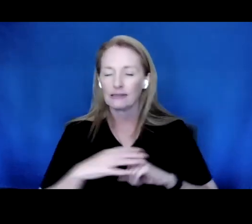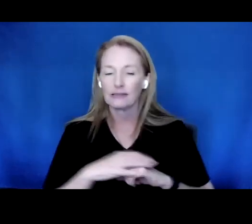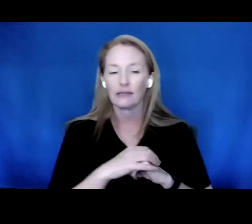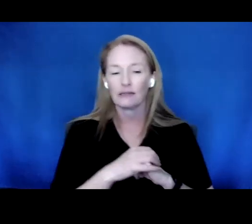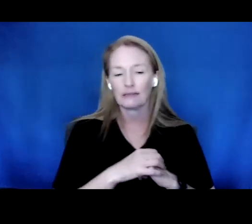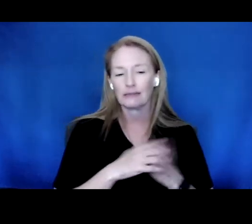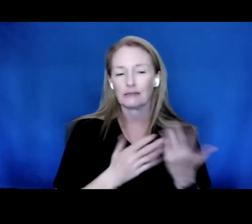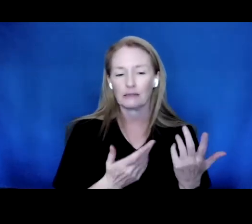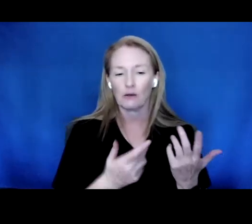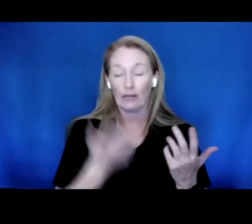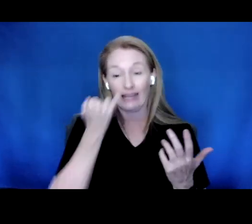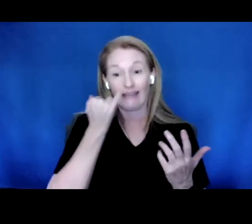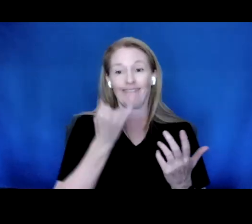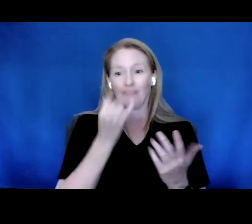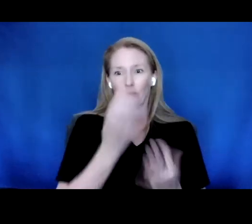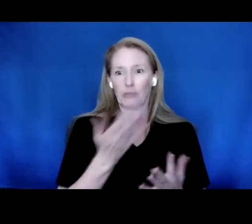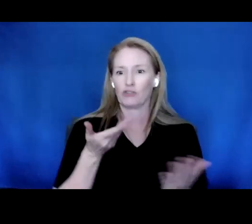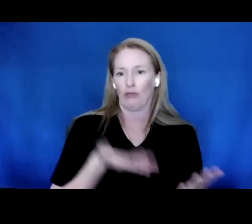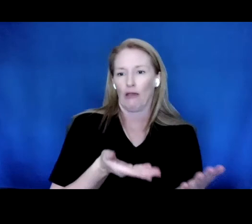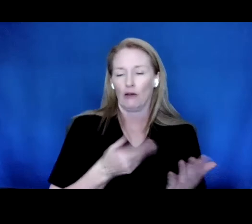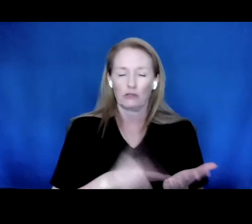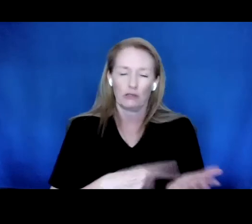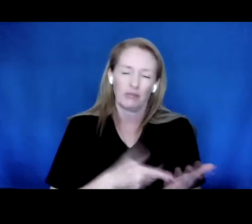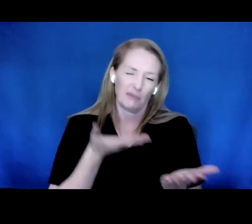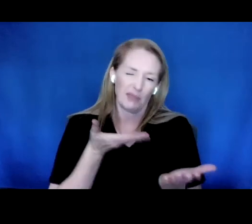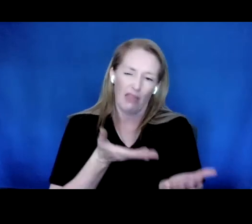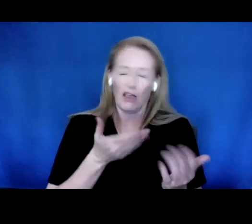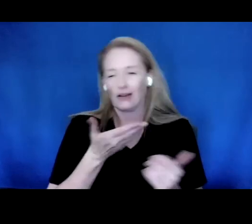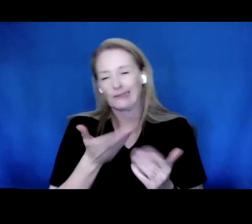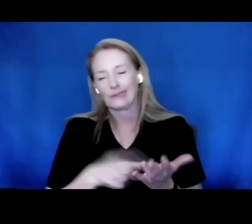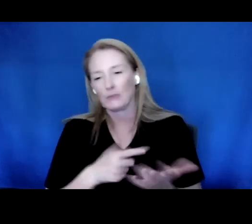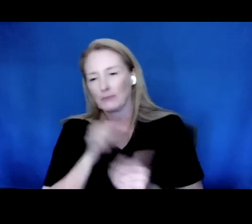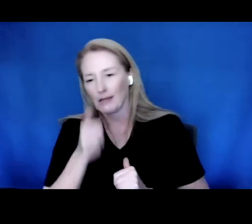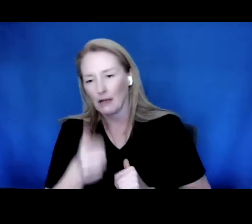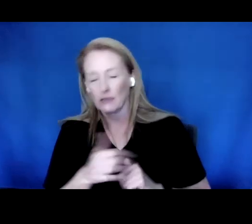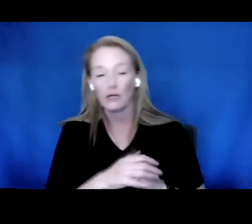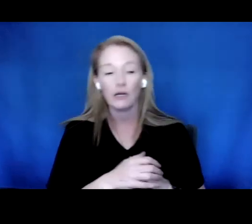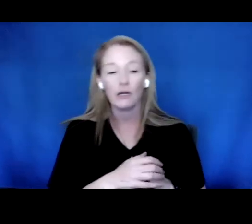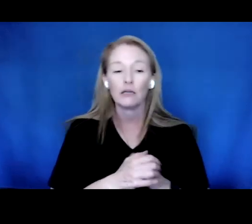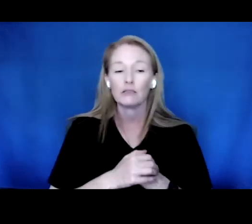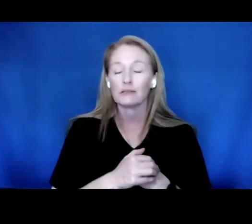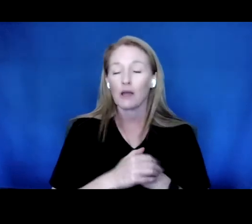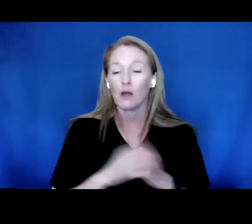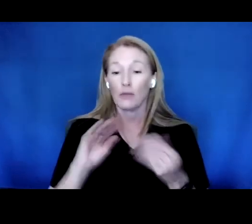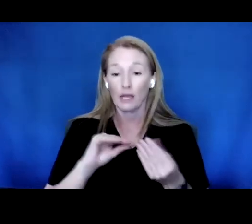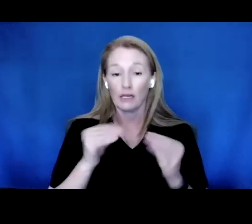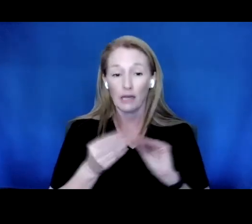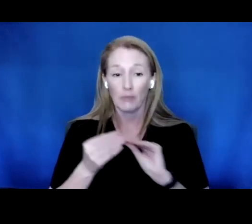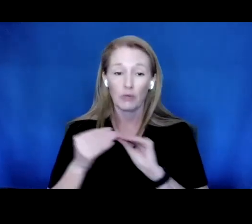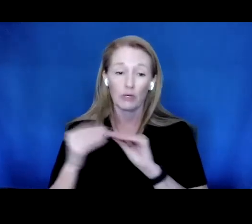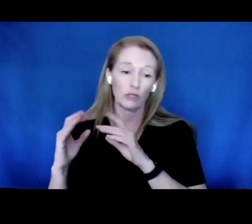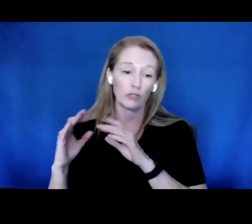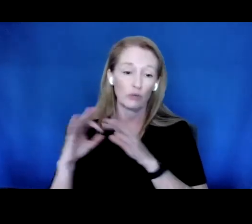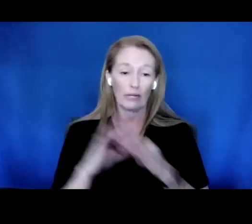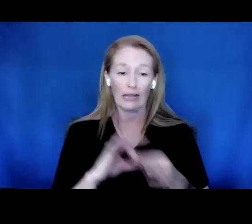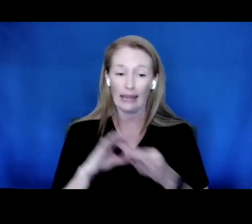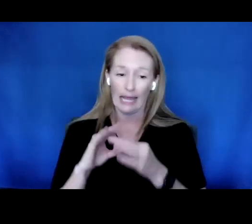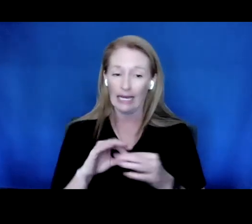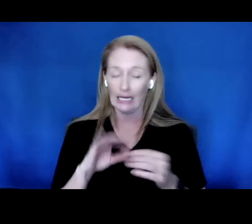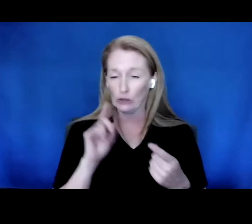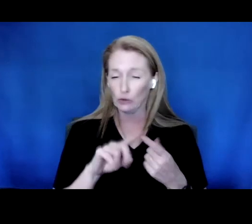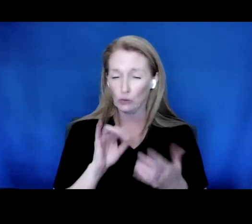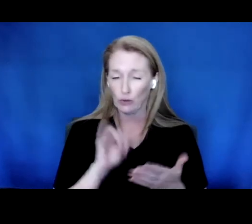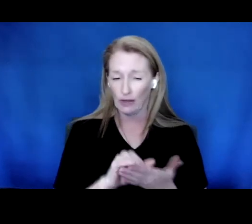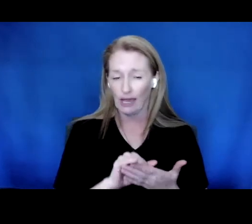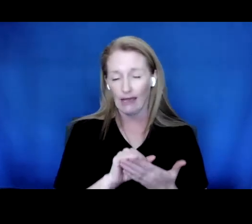But again, going back to Stephanie's answer, the questions of numbers when it comes to epi analysis really comes into play, especially when we start to look at